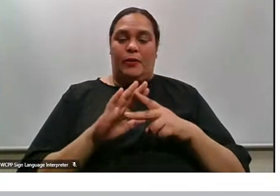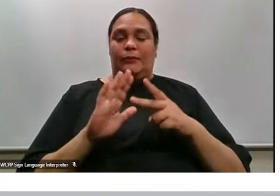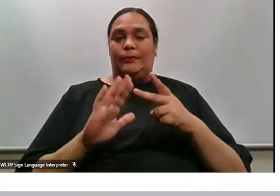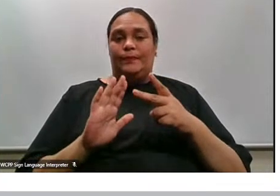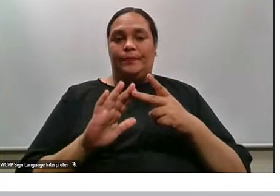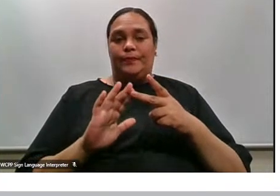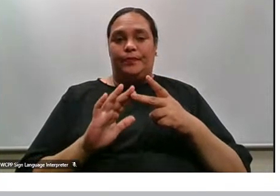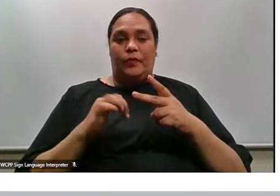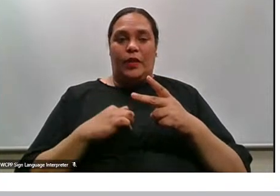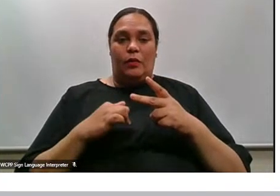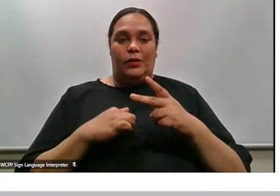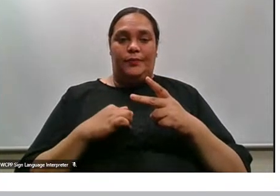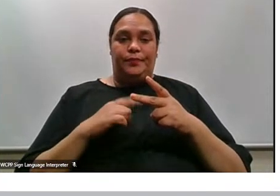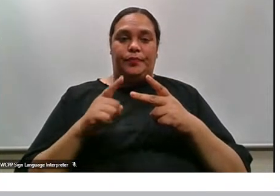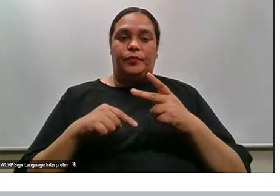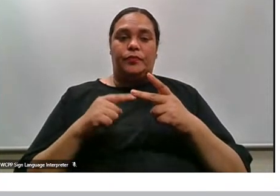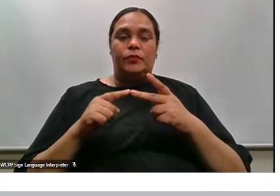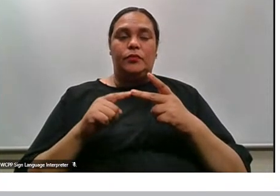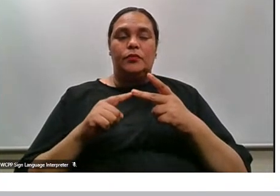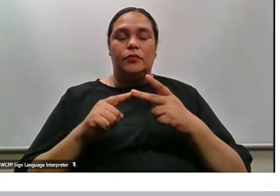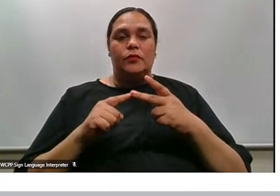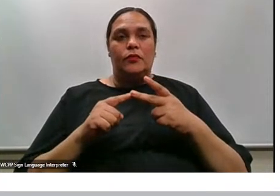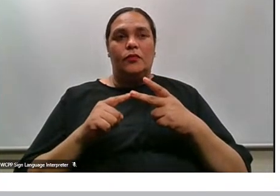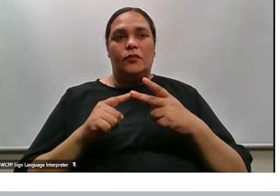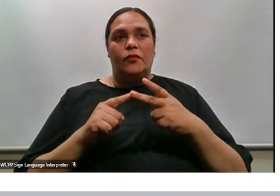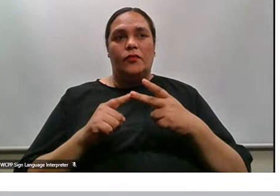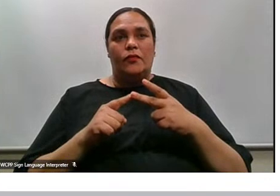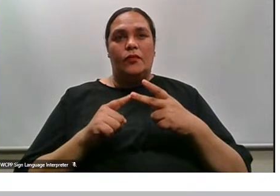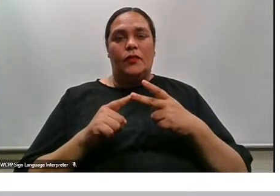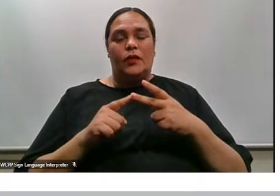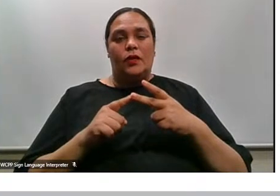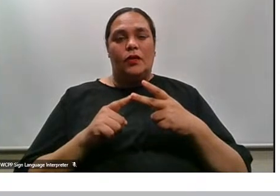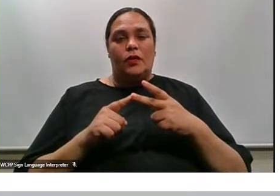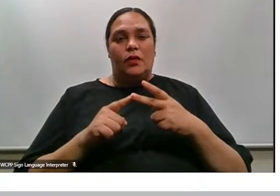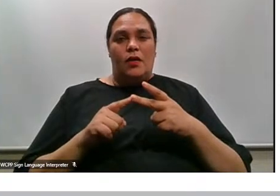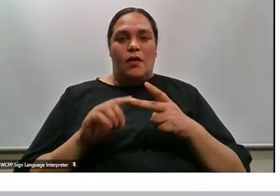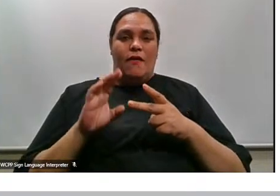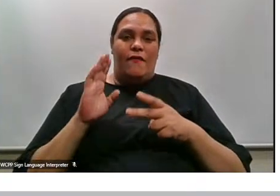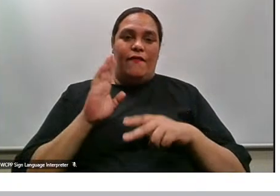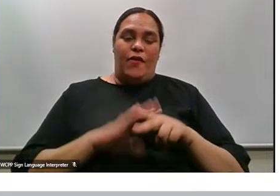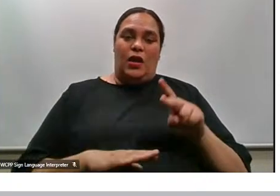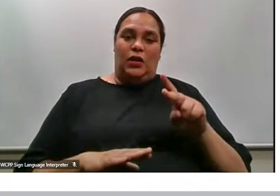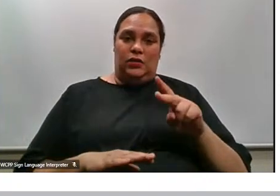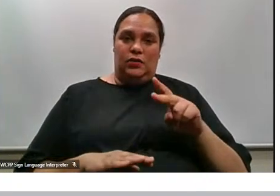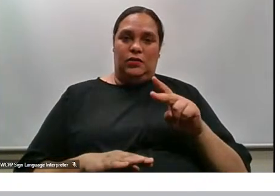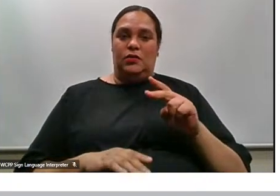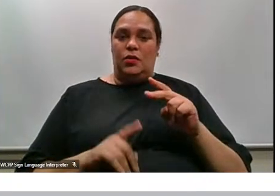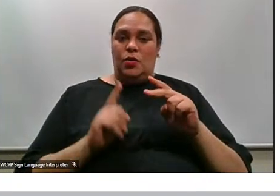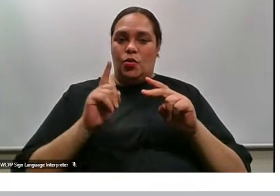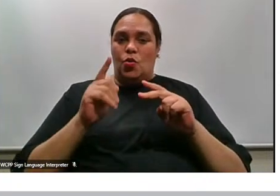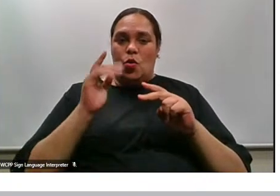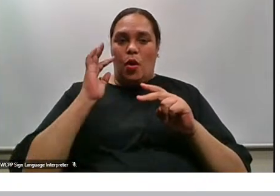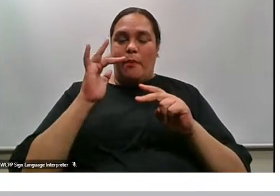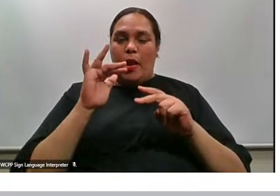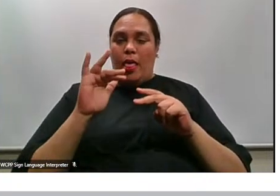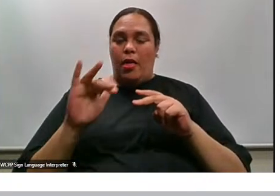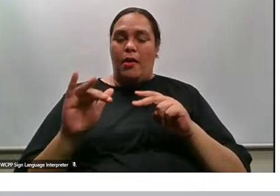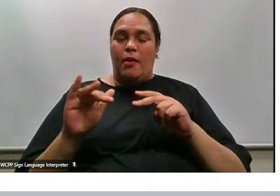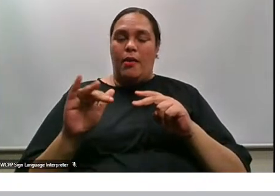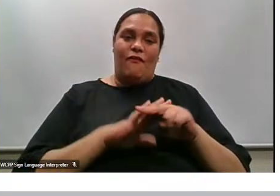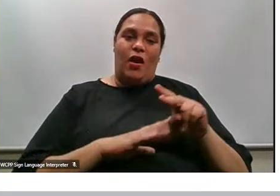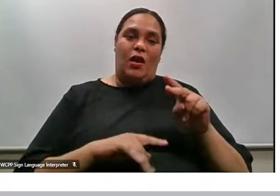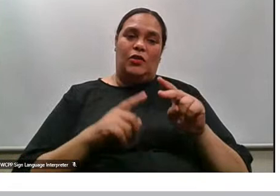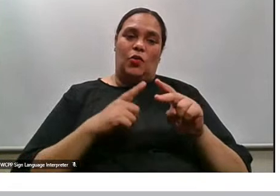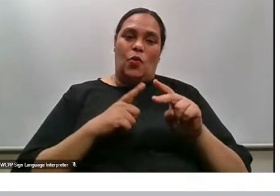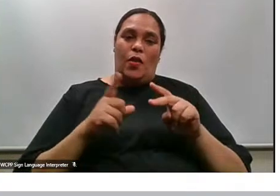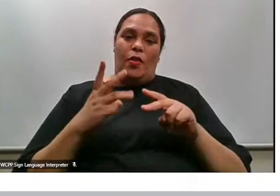for me is in terms of fines. you blame fines for the fact that there